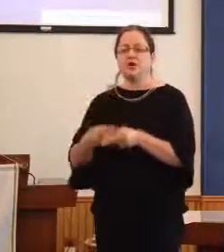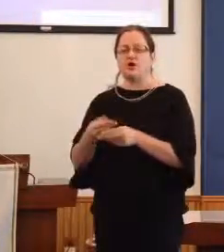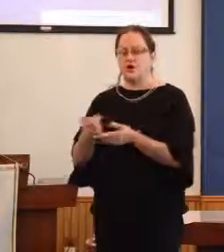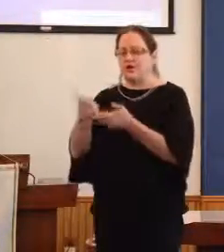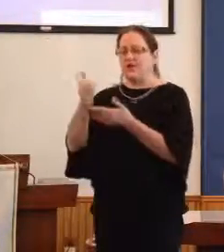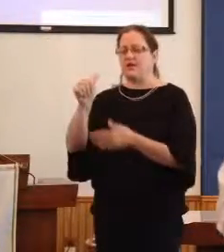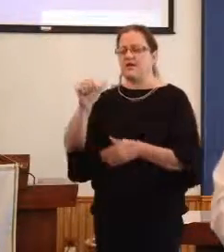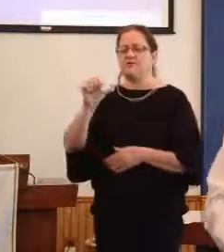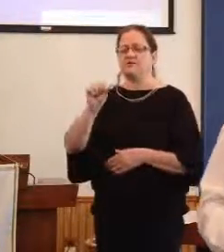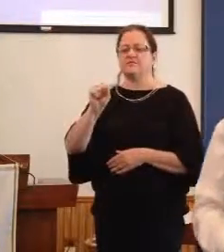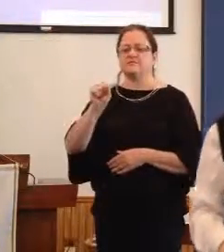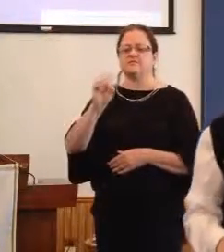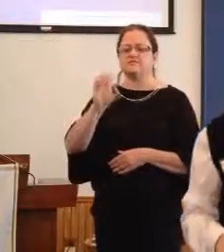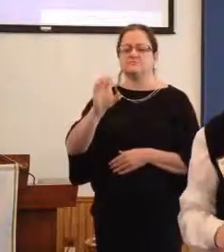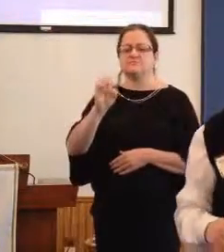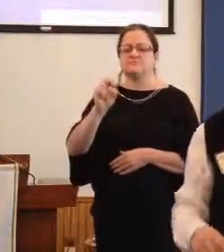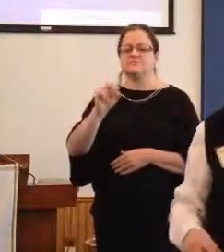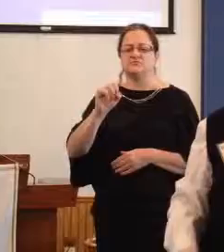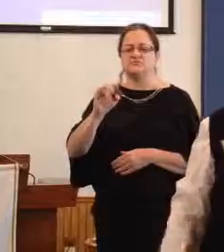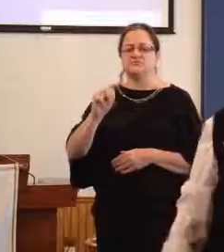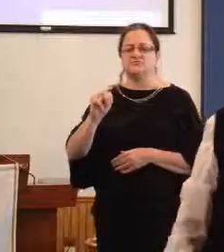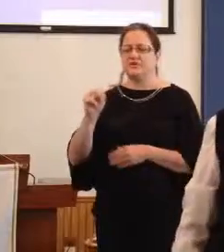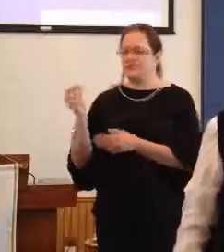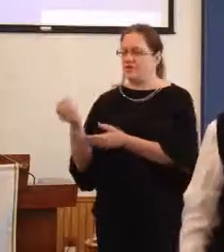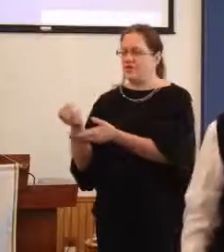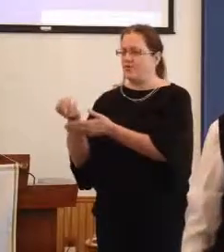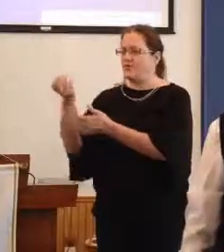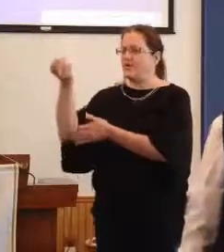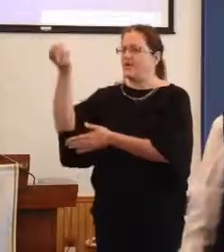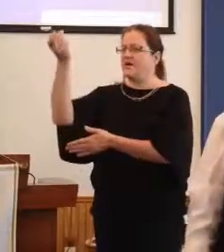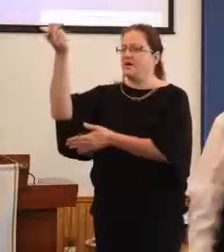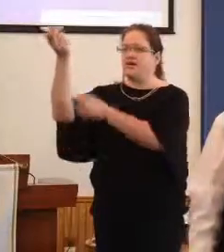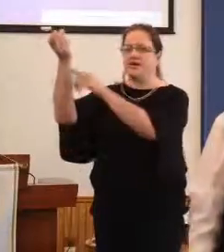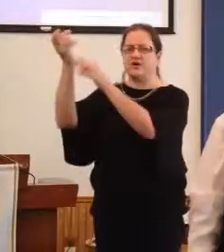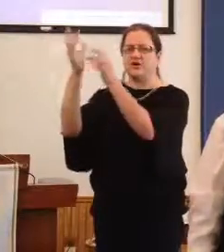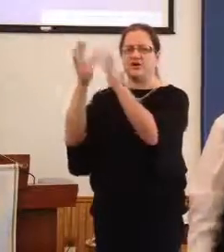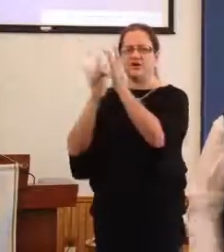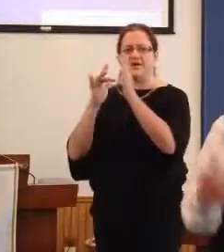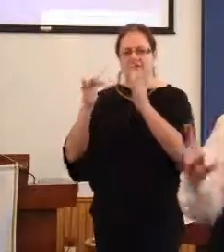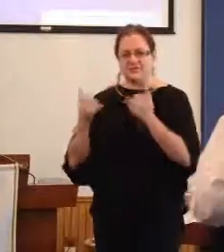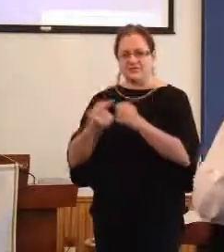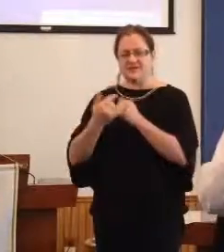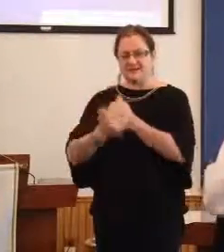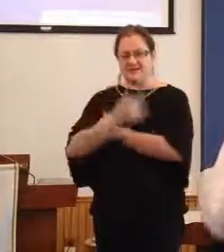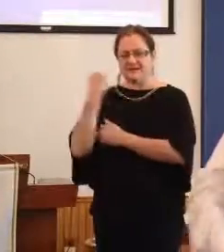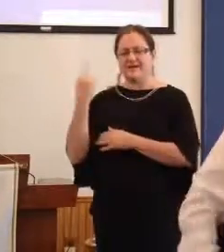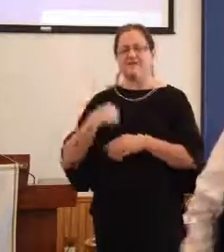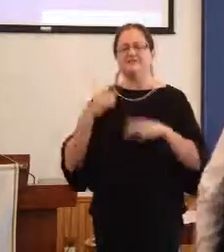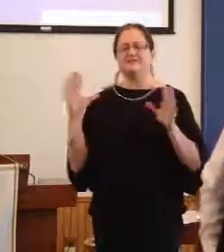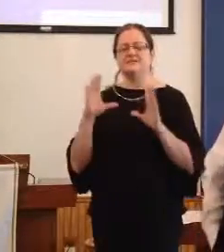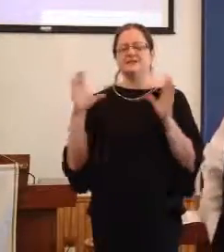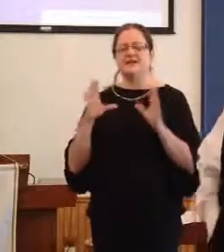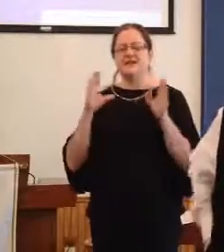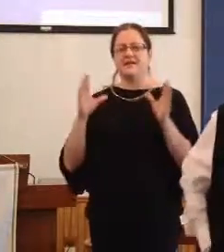the rising up of Christ. That's why we call this Ascension Sunday. Kind of matches,